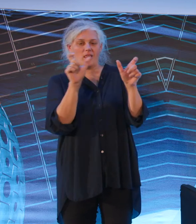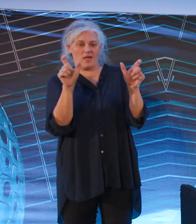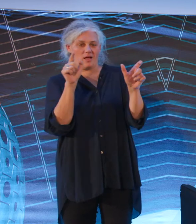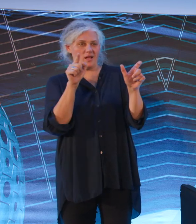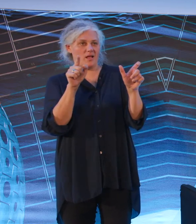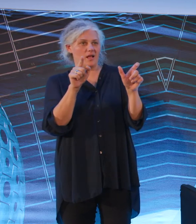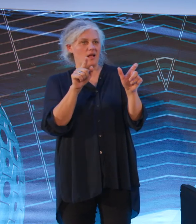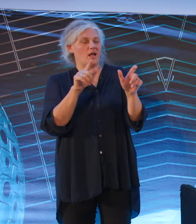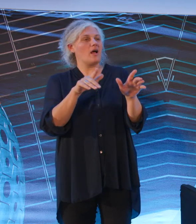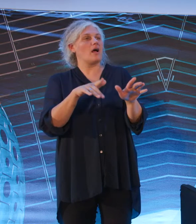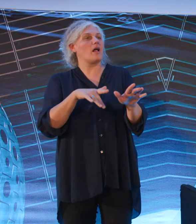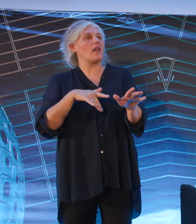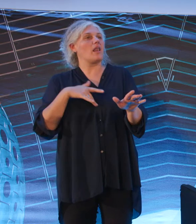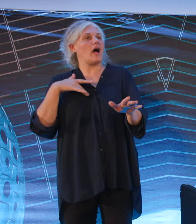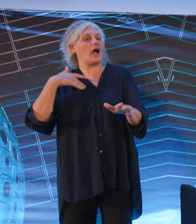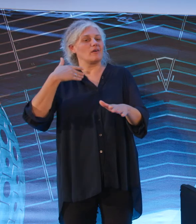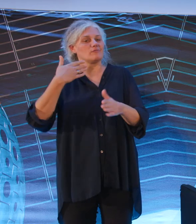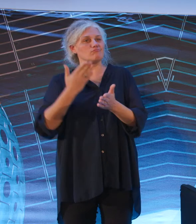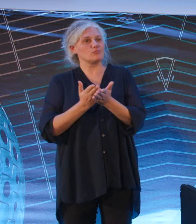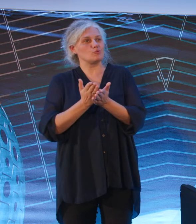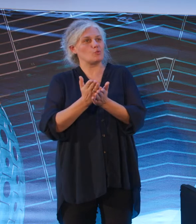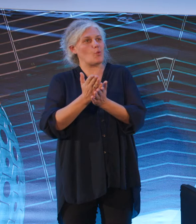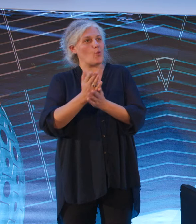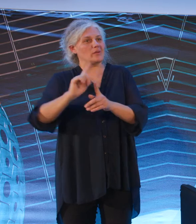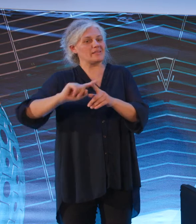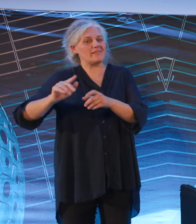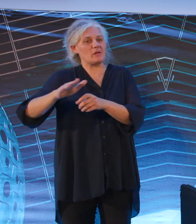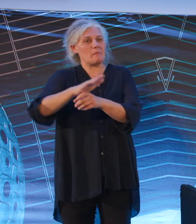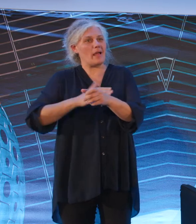"Life passes through places."